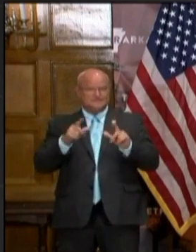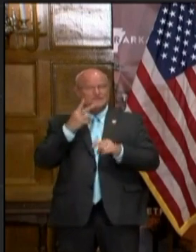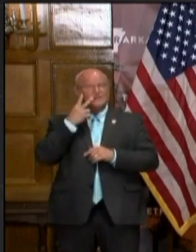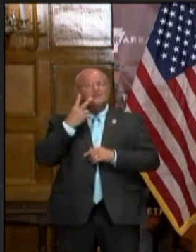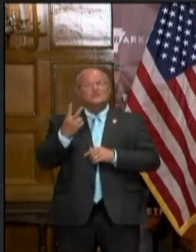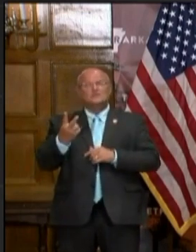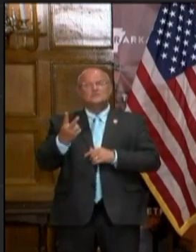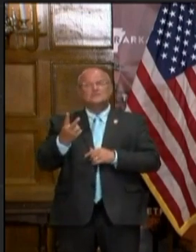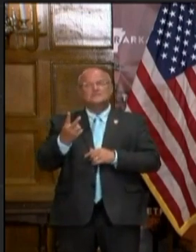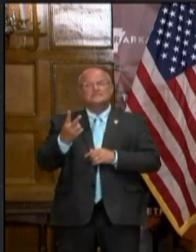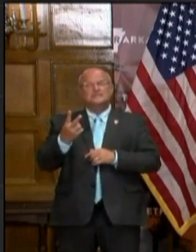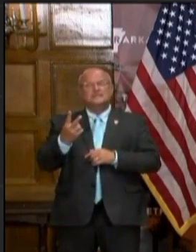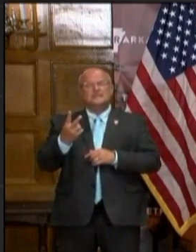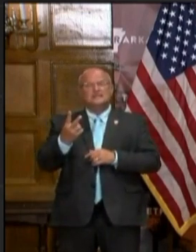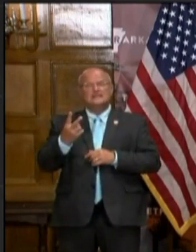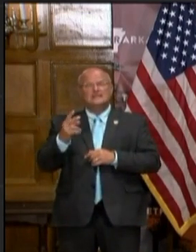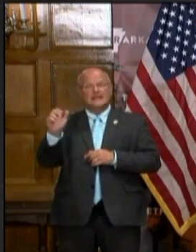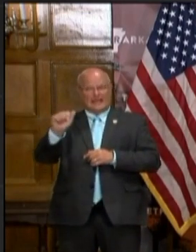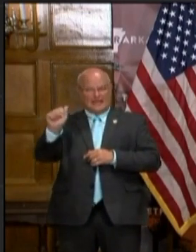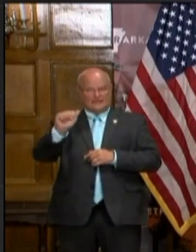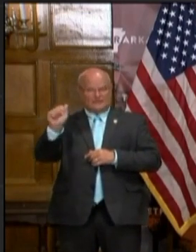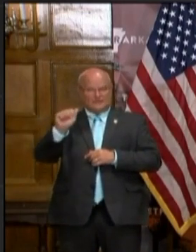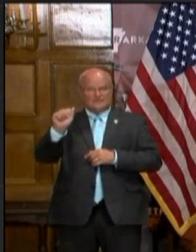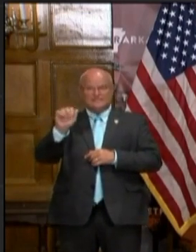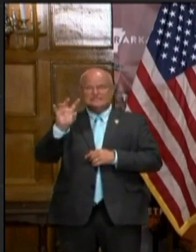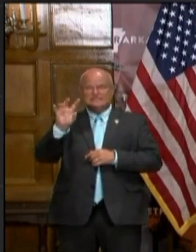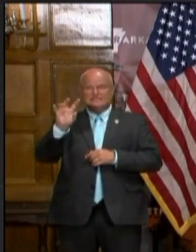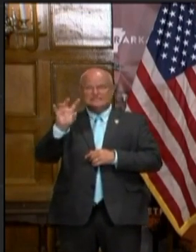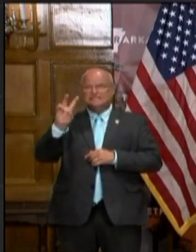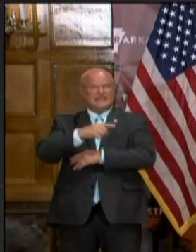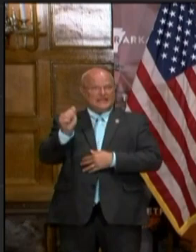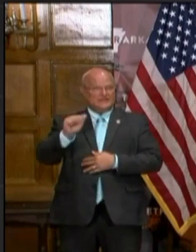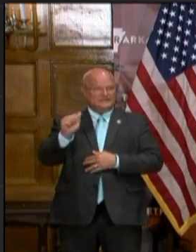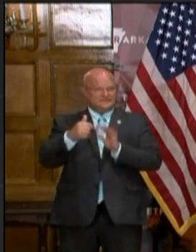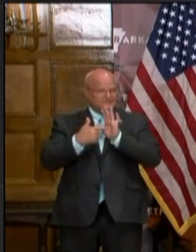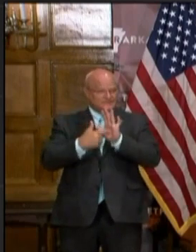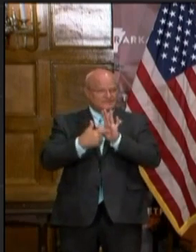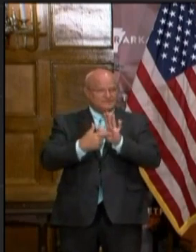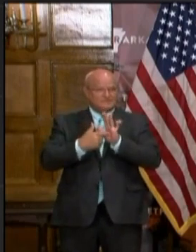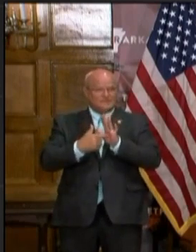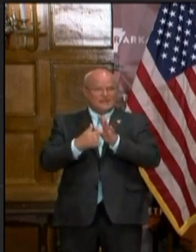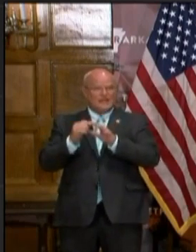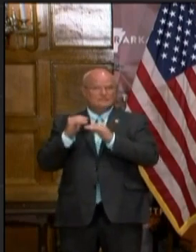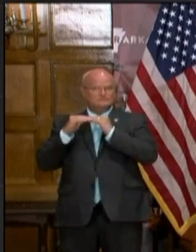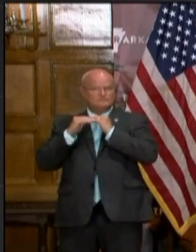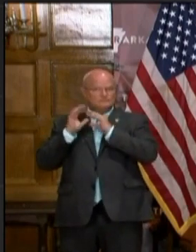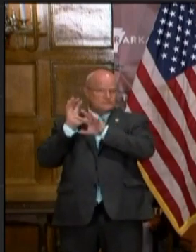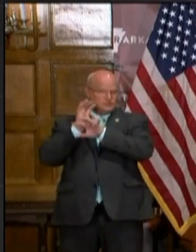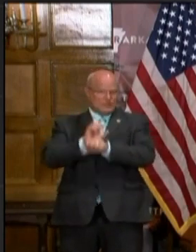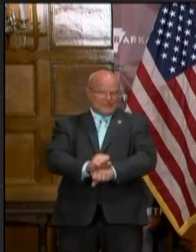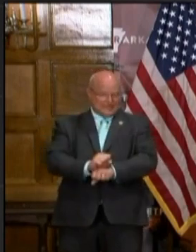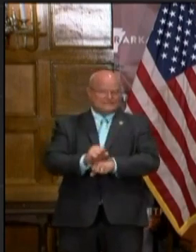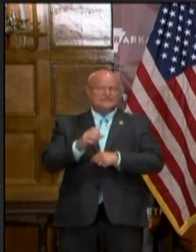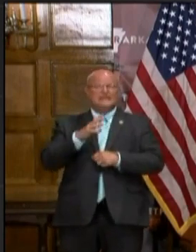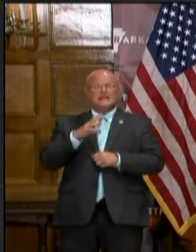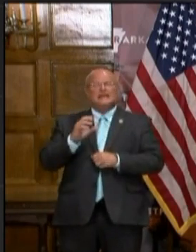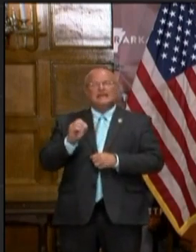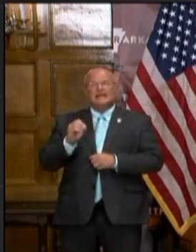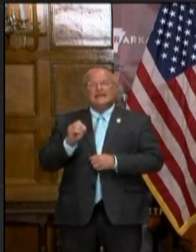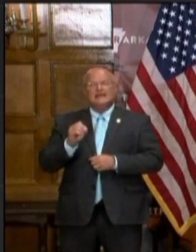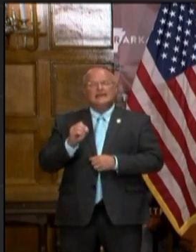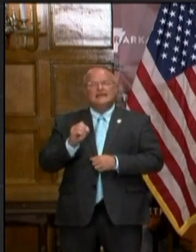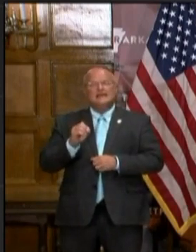you'll see the rolling average, a 7-day rolling average, which indicates our trend lines, and